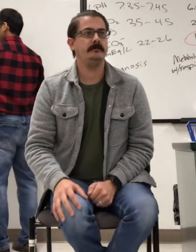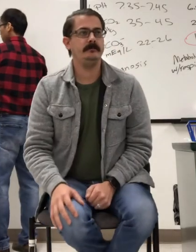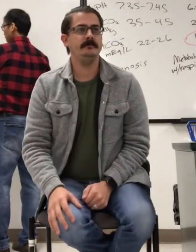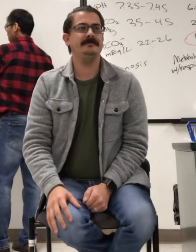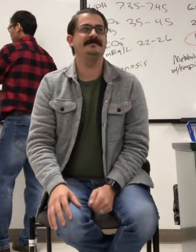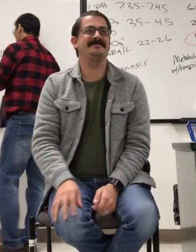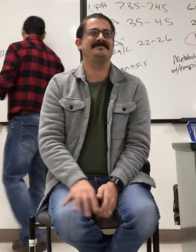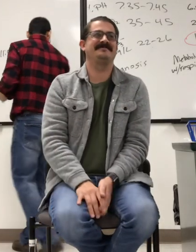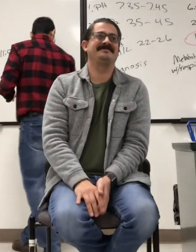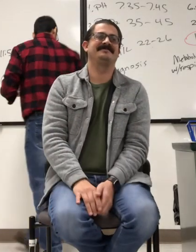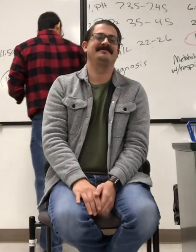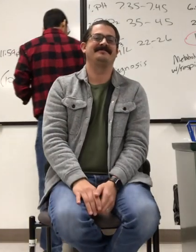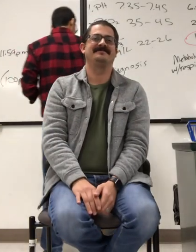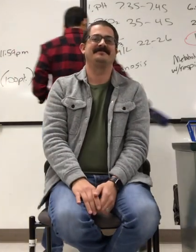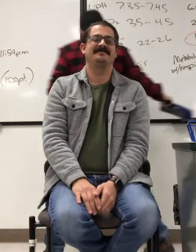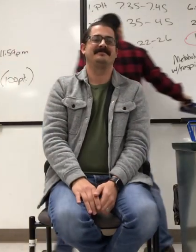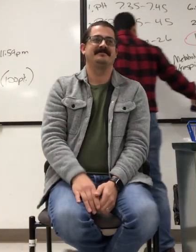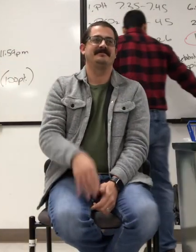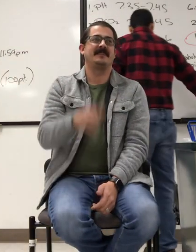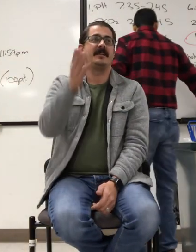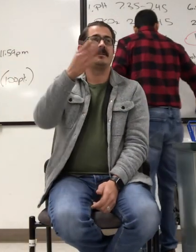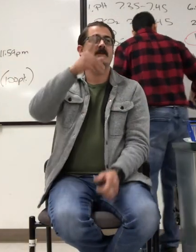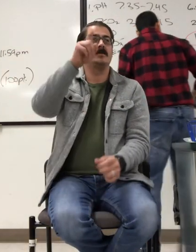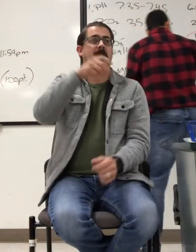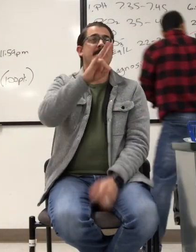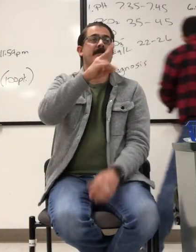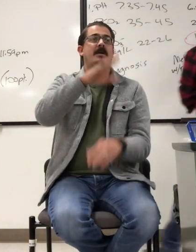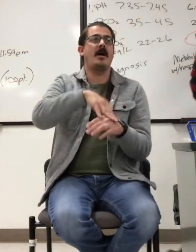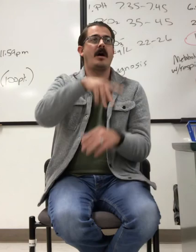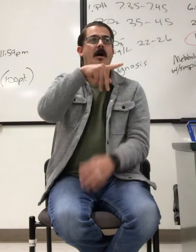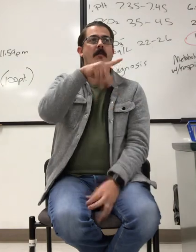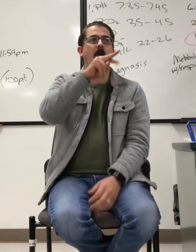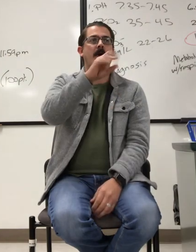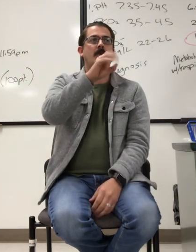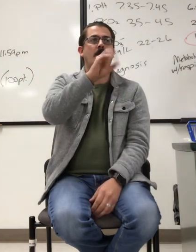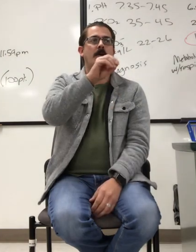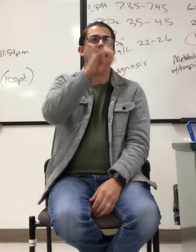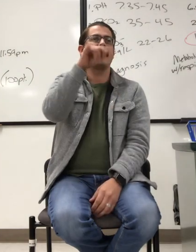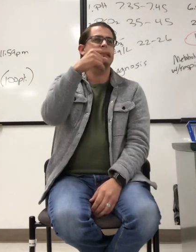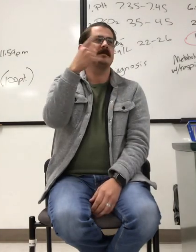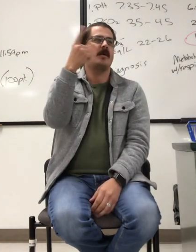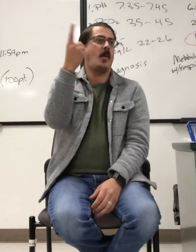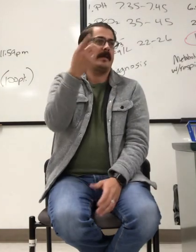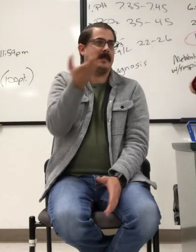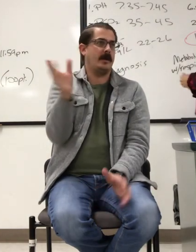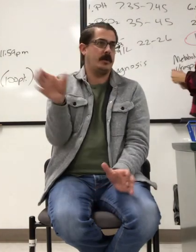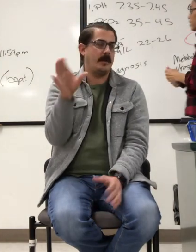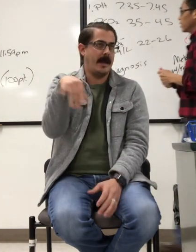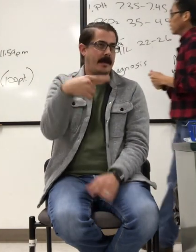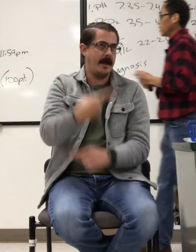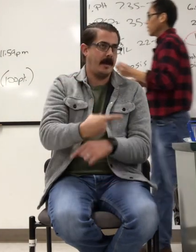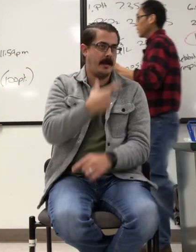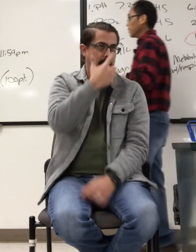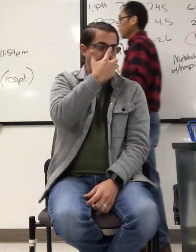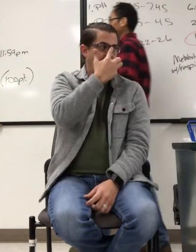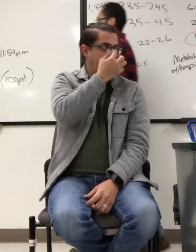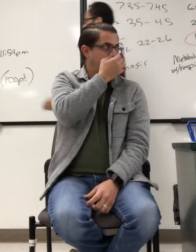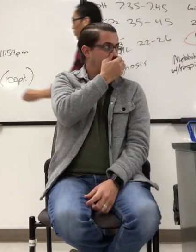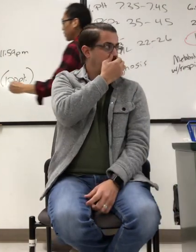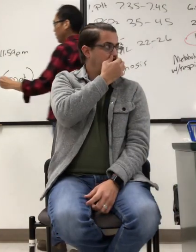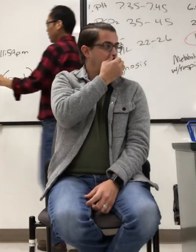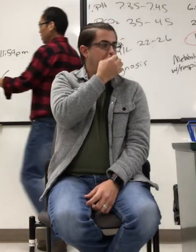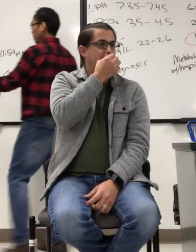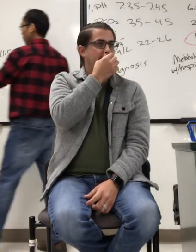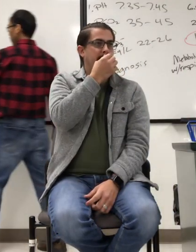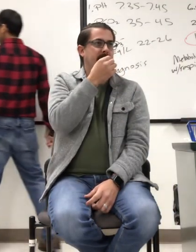I decided to put my lecture exam 7 on proctorio. That's the only thing we're doing that day, and it's not